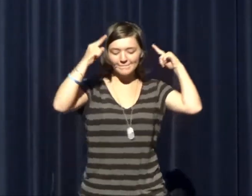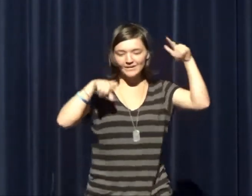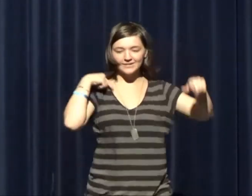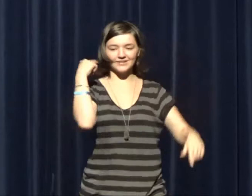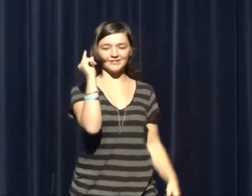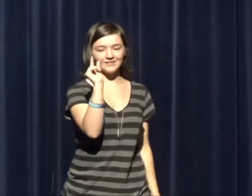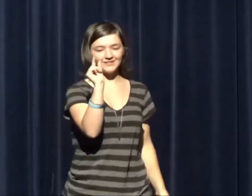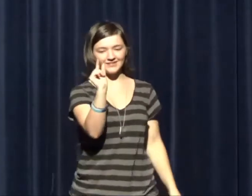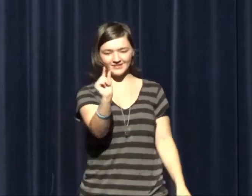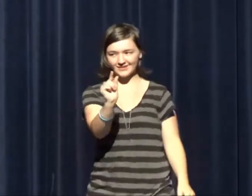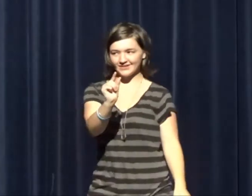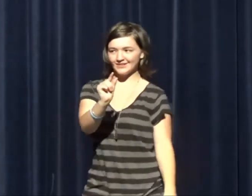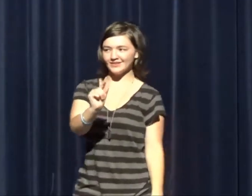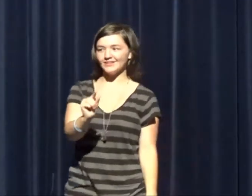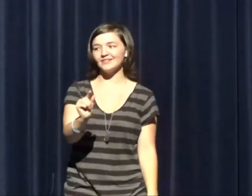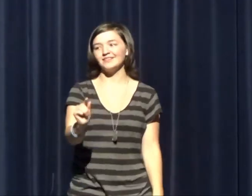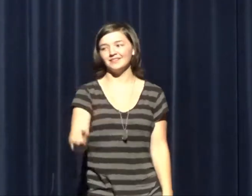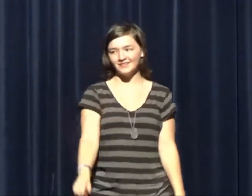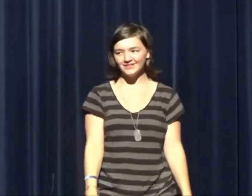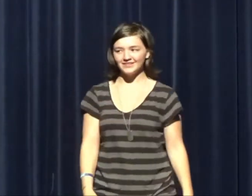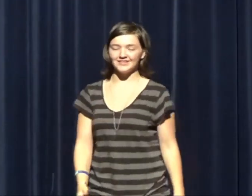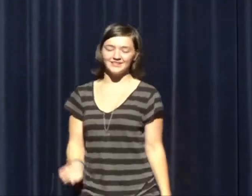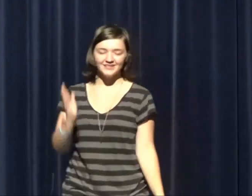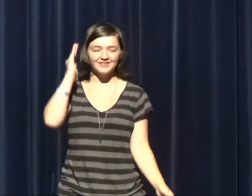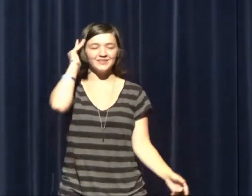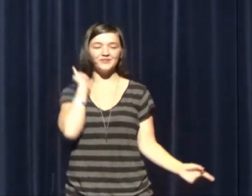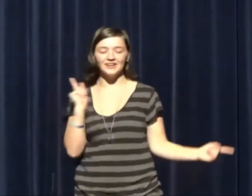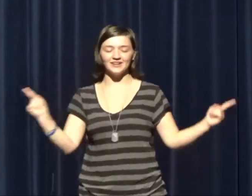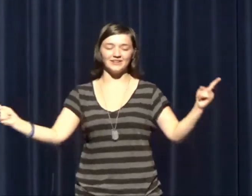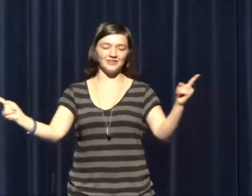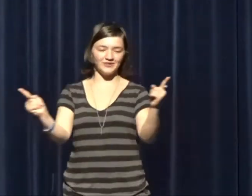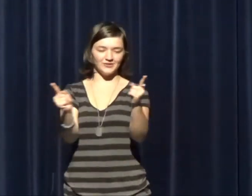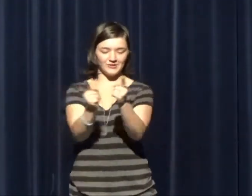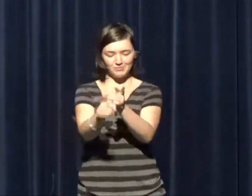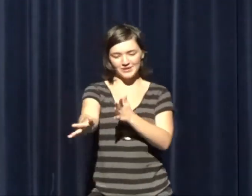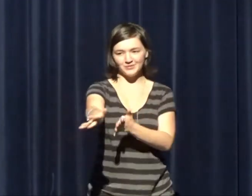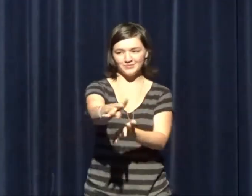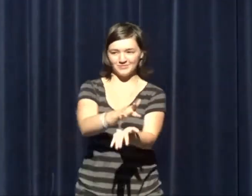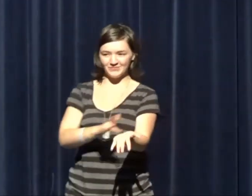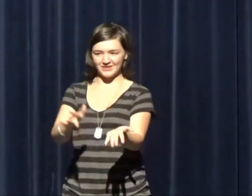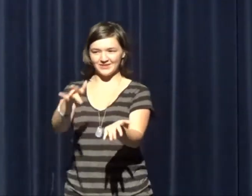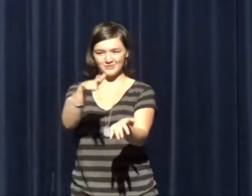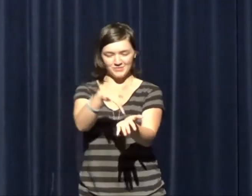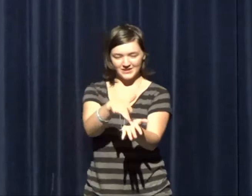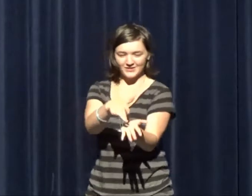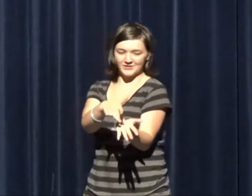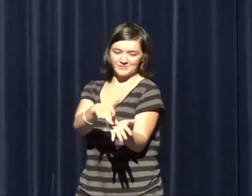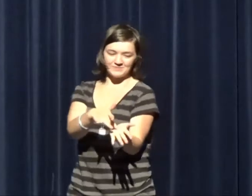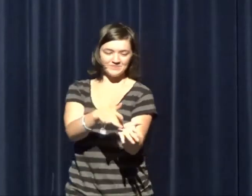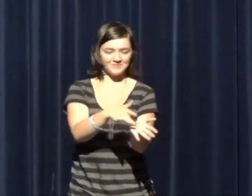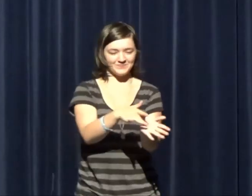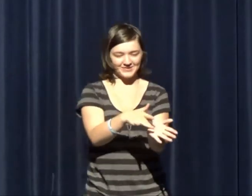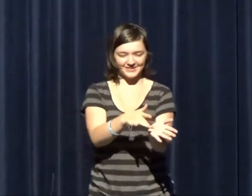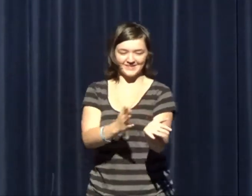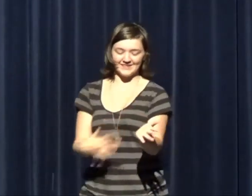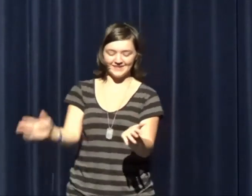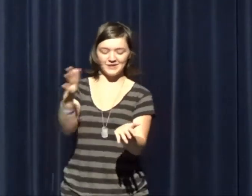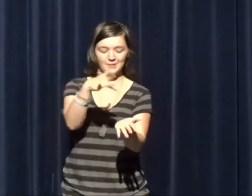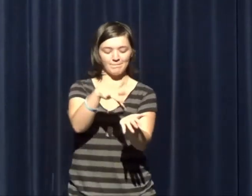mind just a little So why don't you just meet me in the middle So over,